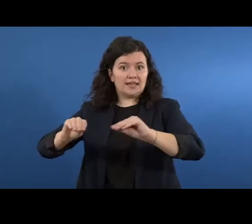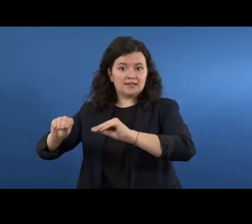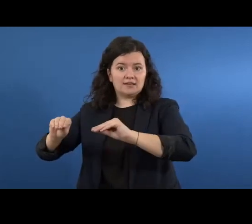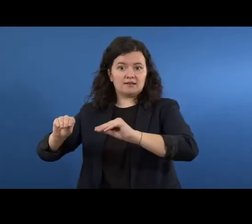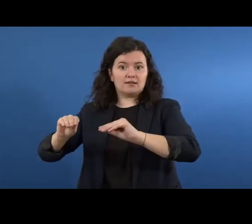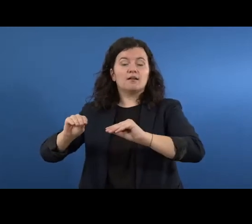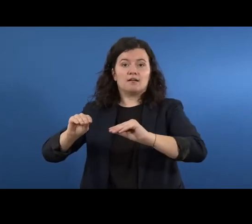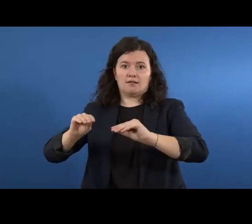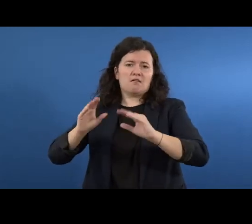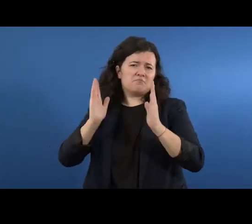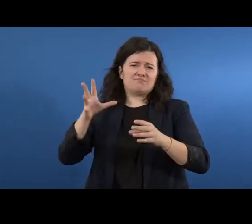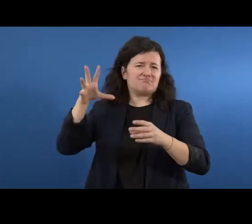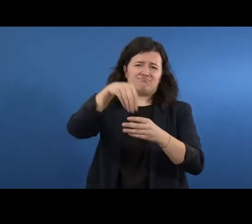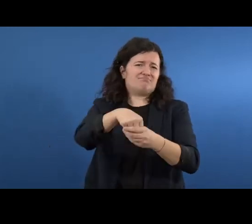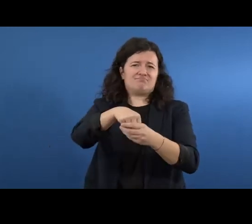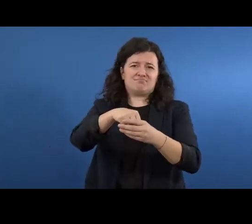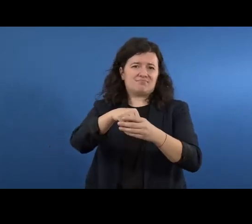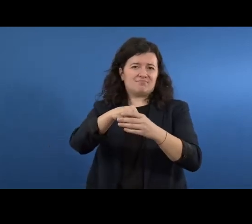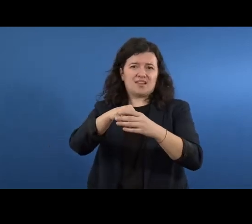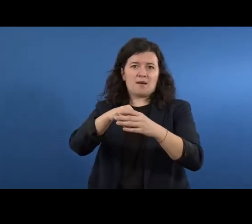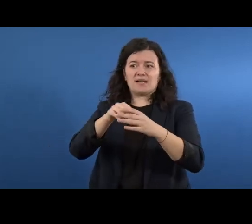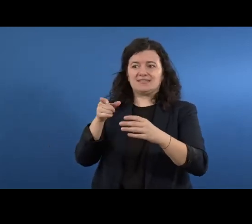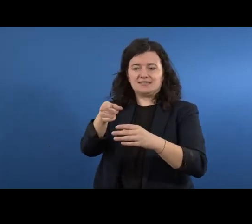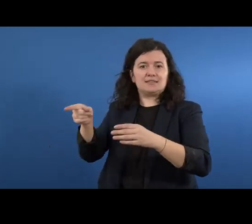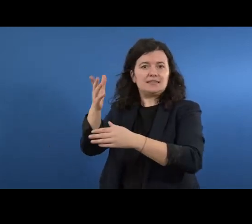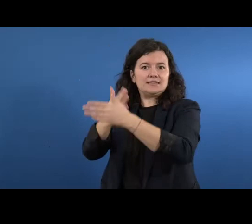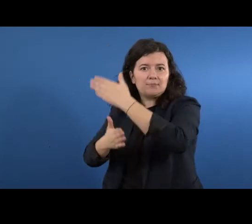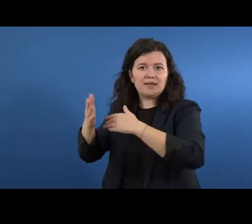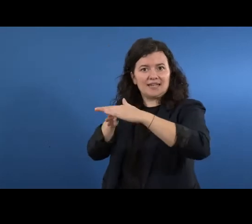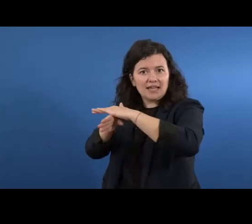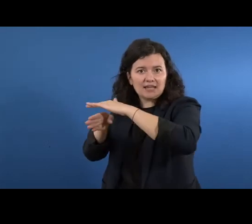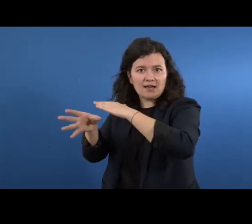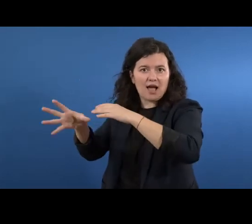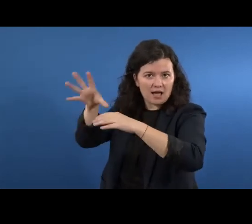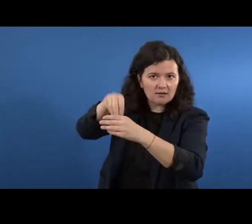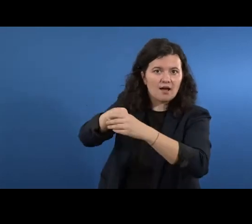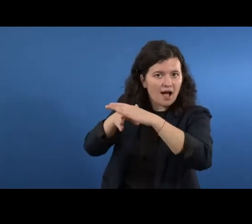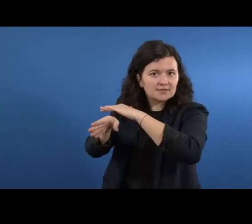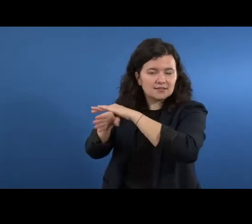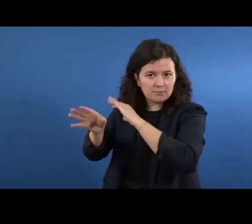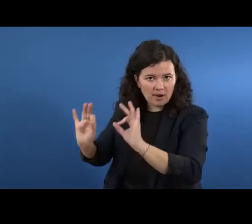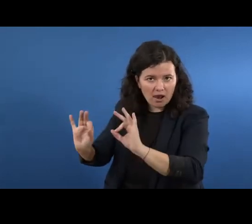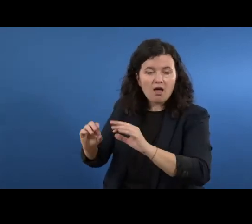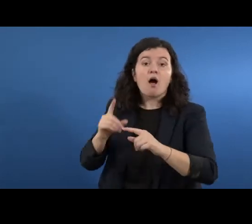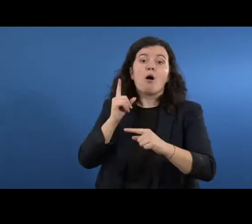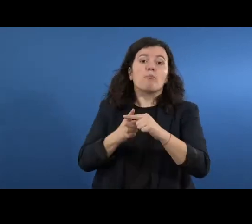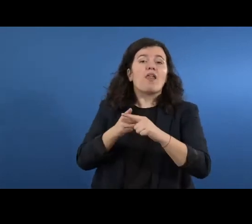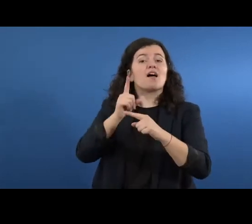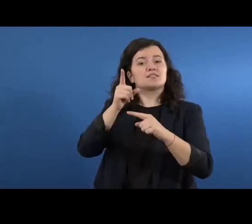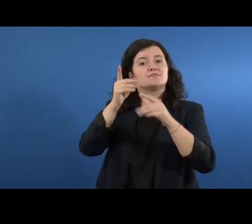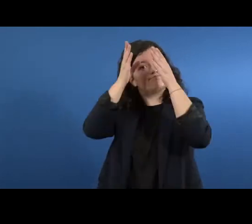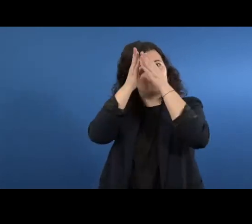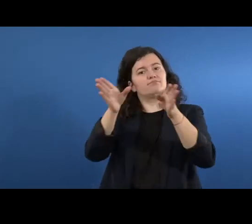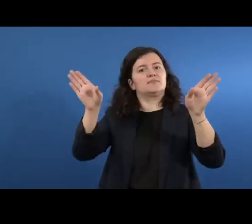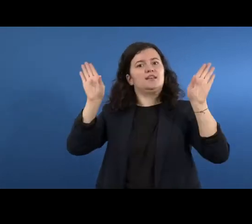persons with disabilities. But we should look at a more broader perspective. And because of